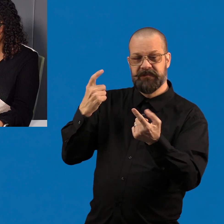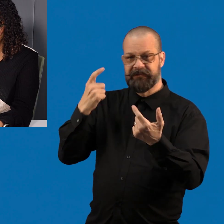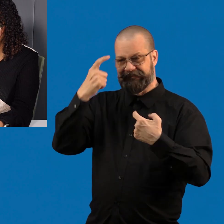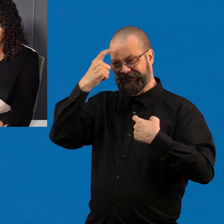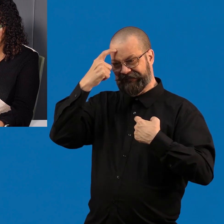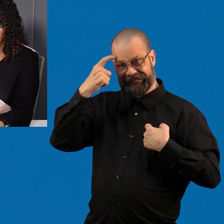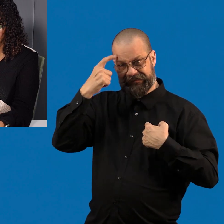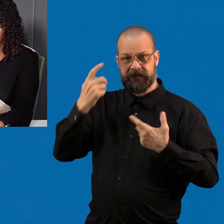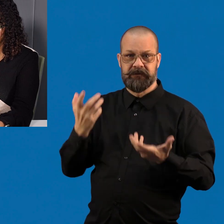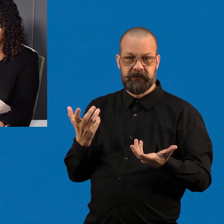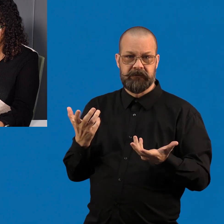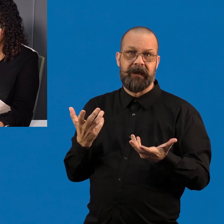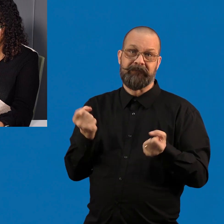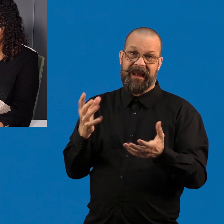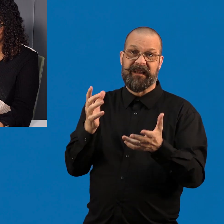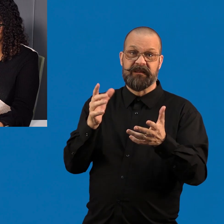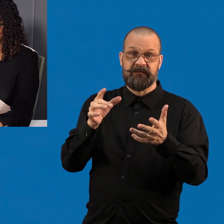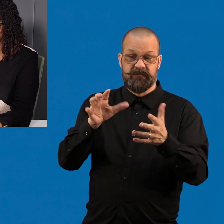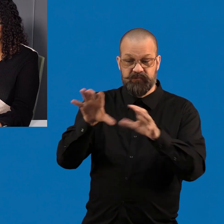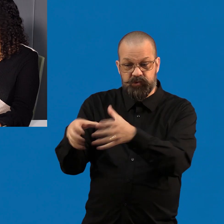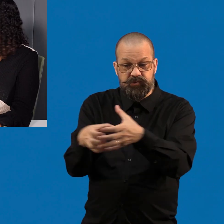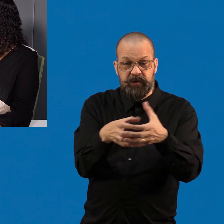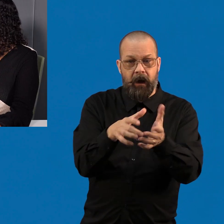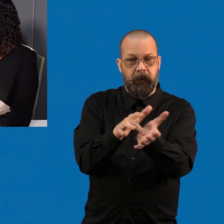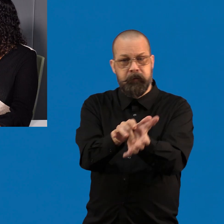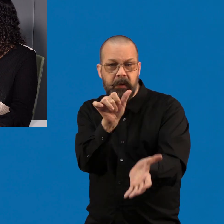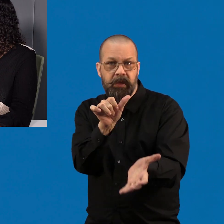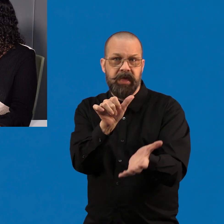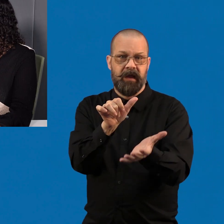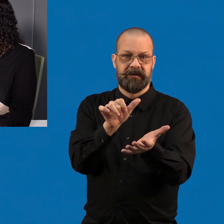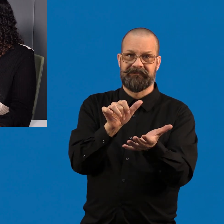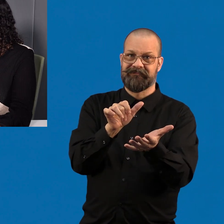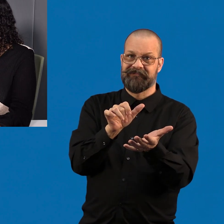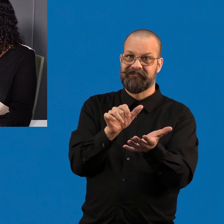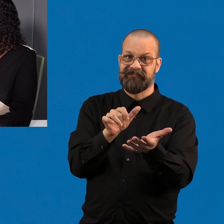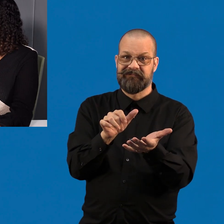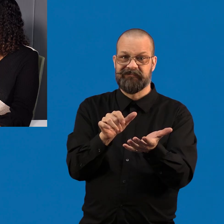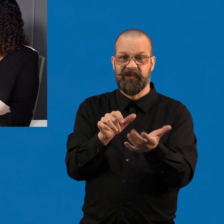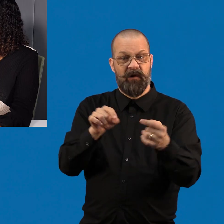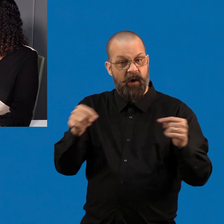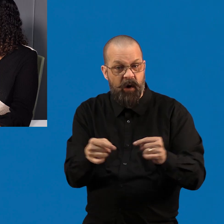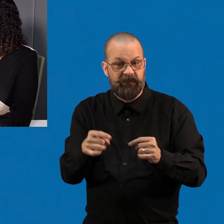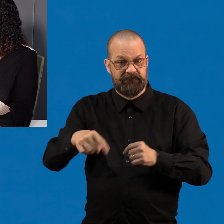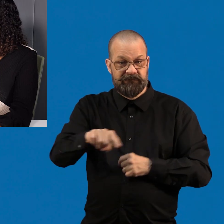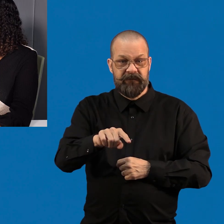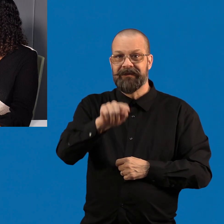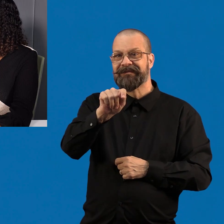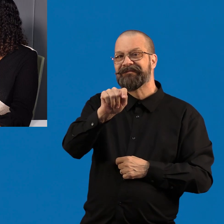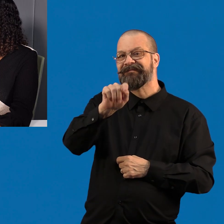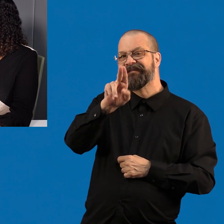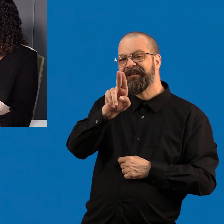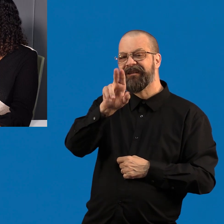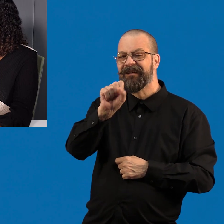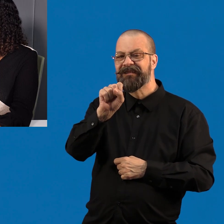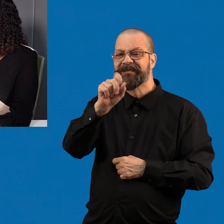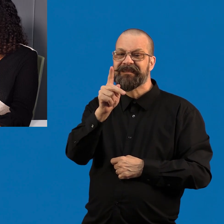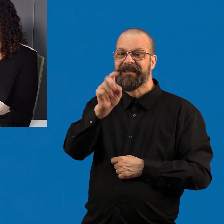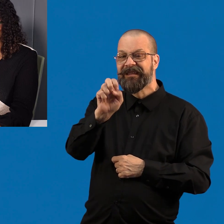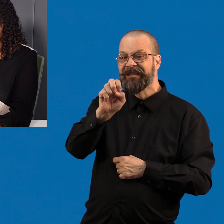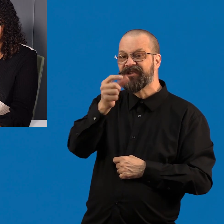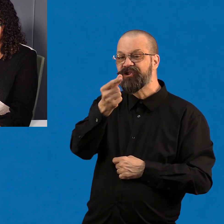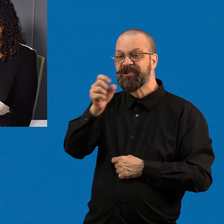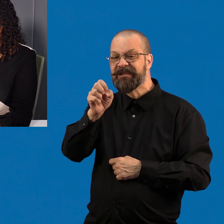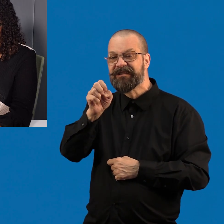Many communities were harmed or exploited in past research, like the Tuskegee syphilis study or the case of Henrietta